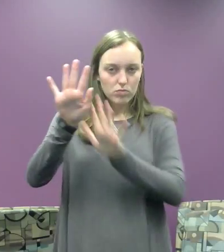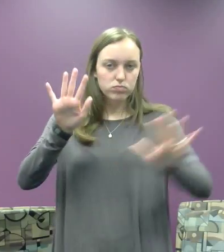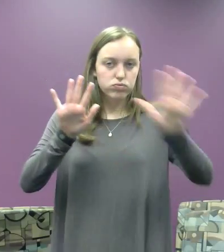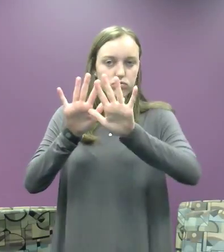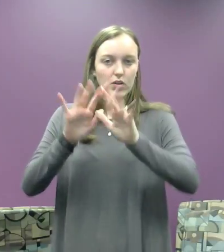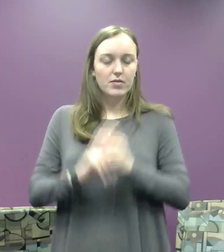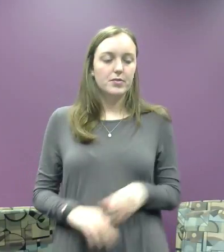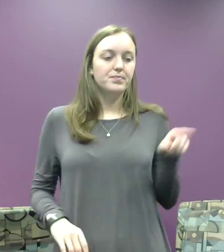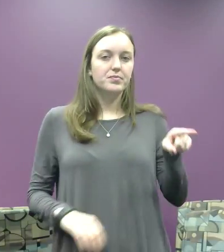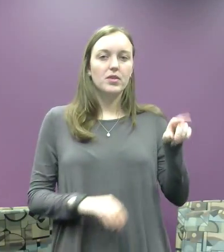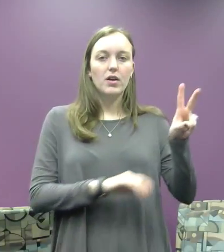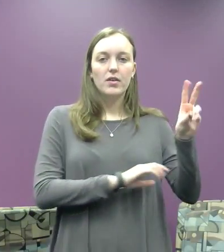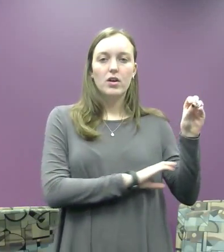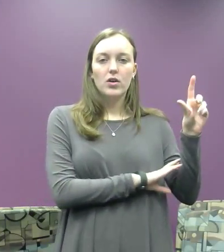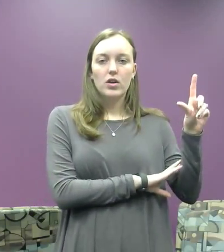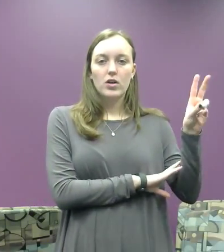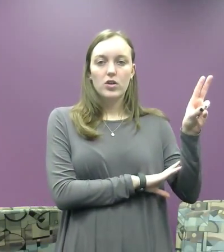Volume implies that you should fill.